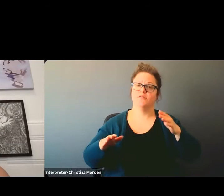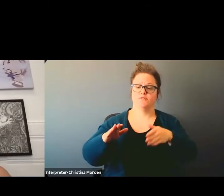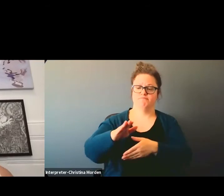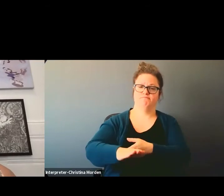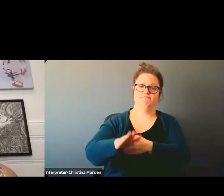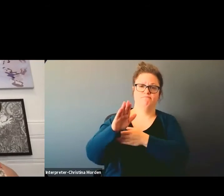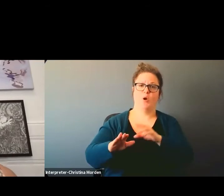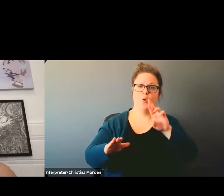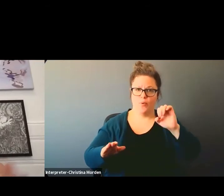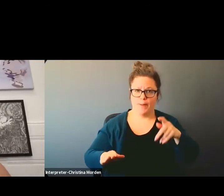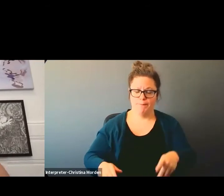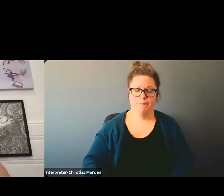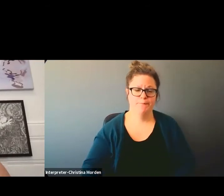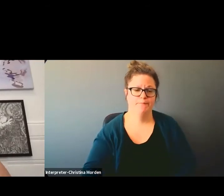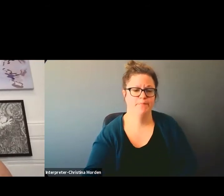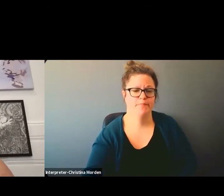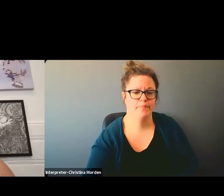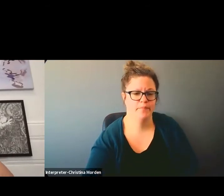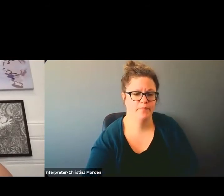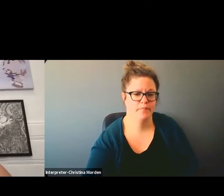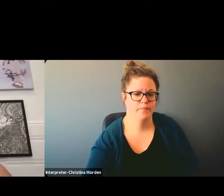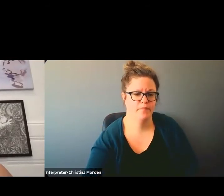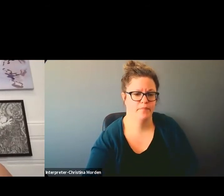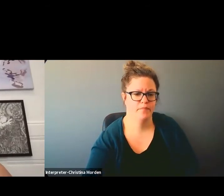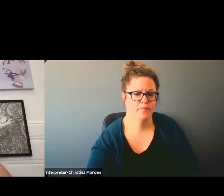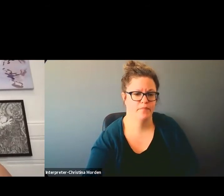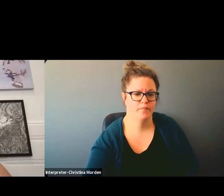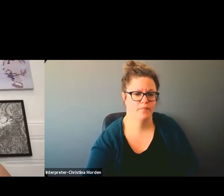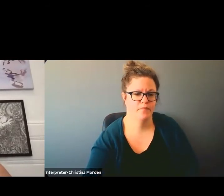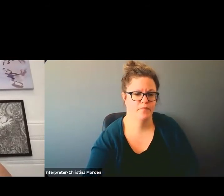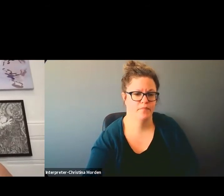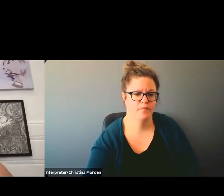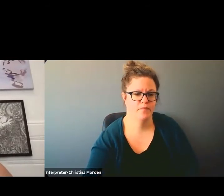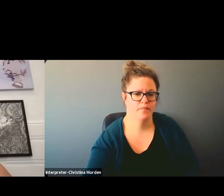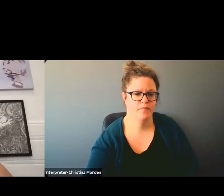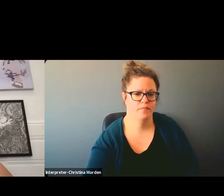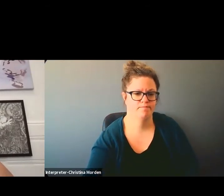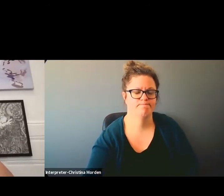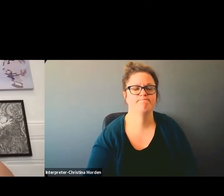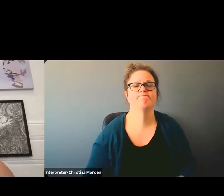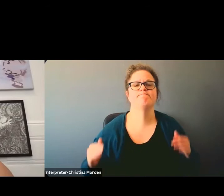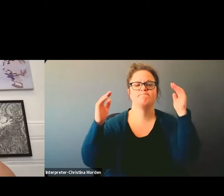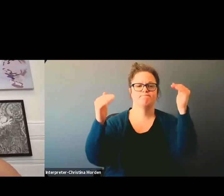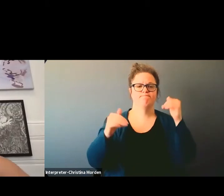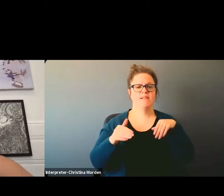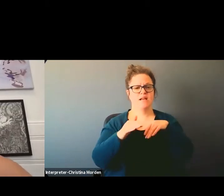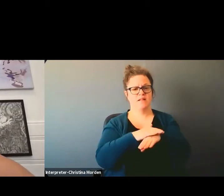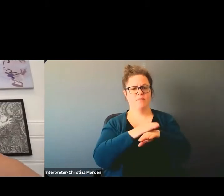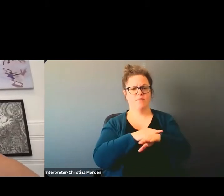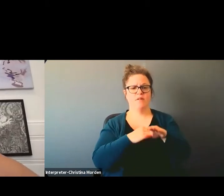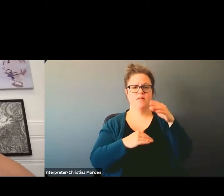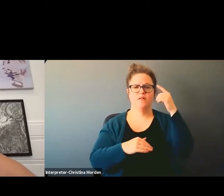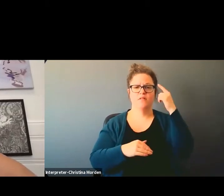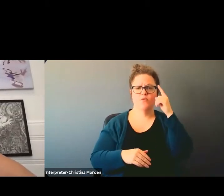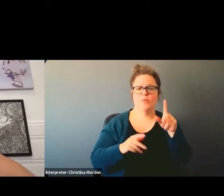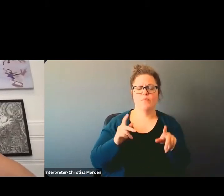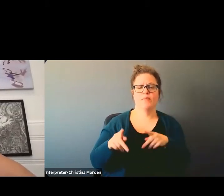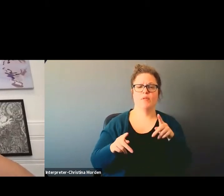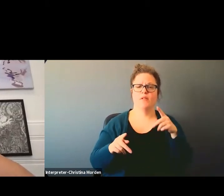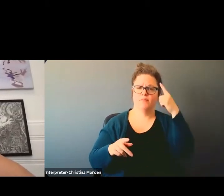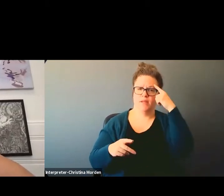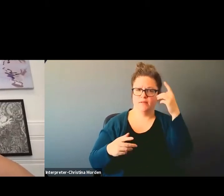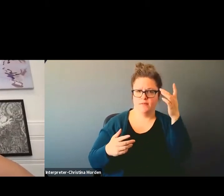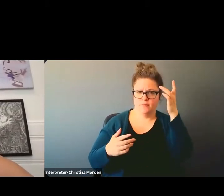So now we are on to accessibility for those with mental illness. So for this one, I'm going to be talking